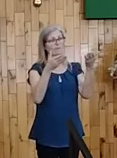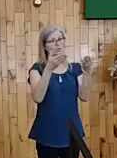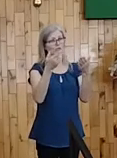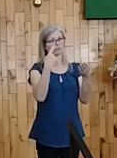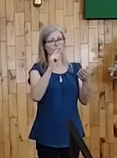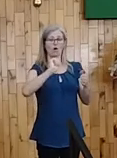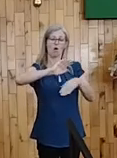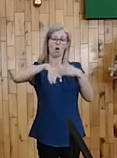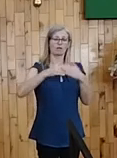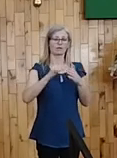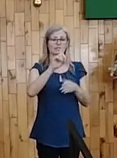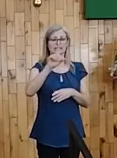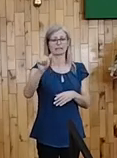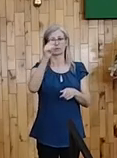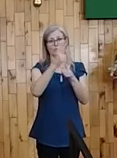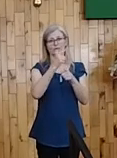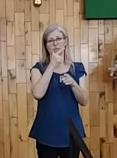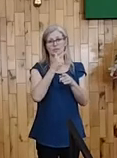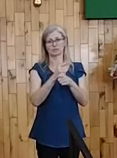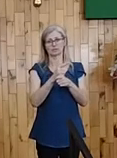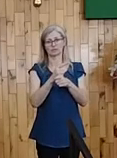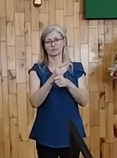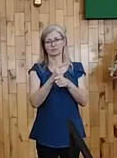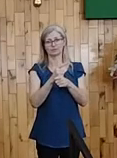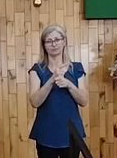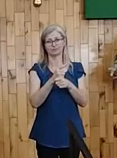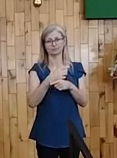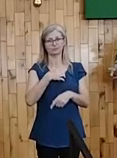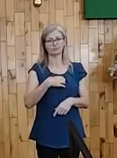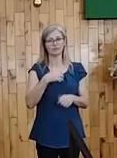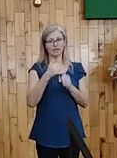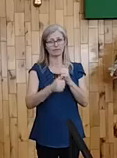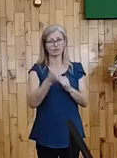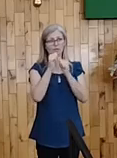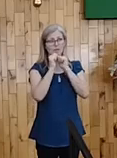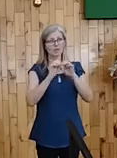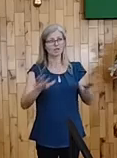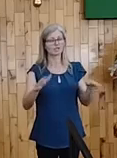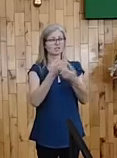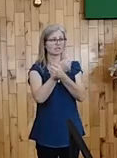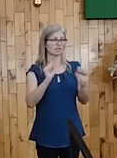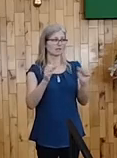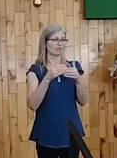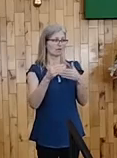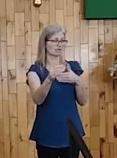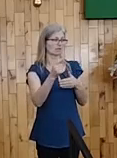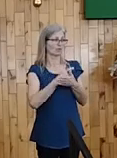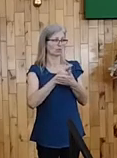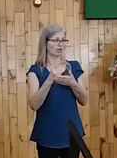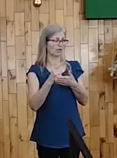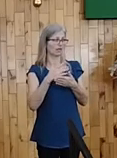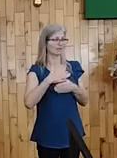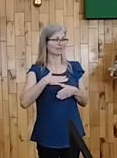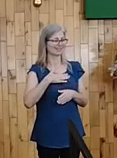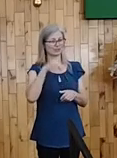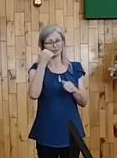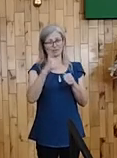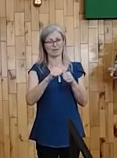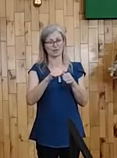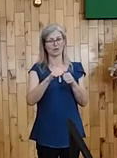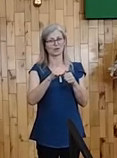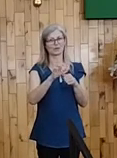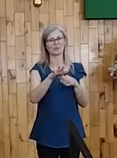our disabled brothers and sisters. We wish everyone a blessed and safe rest of the week. And please remember to take home